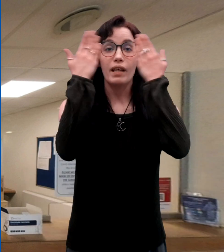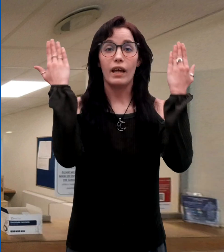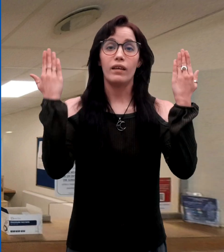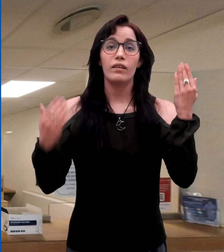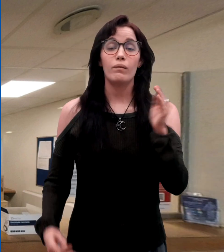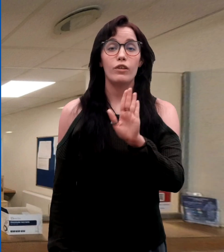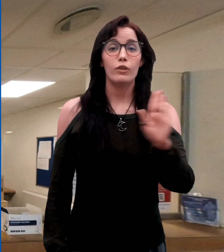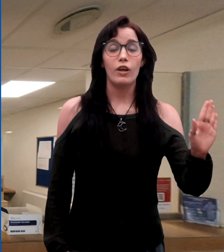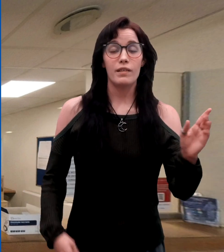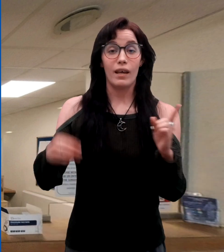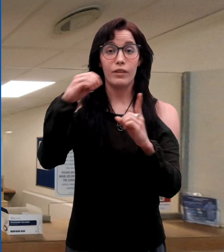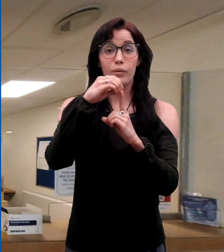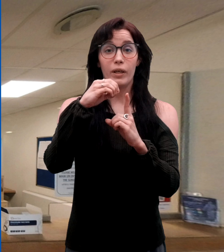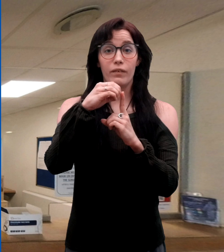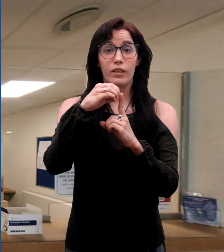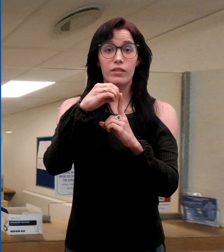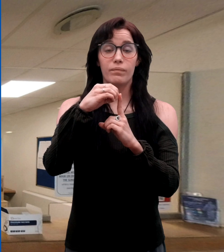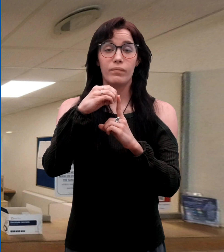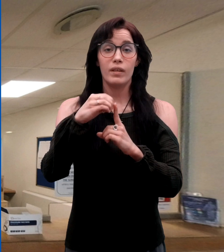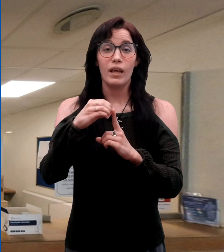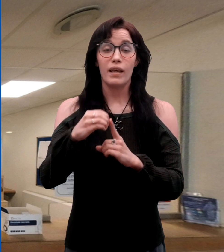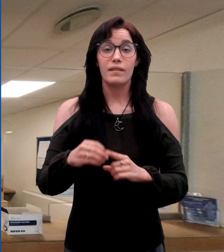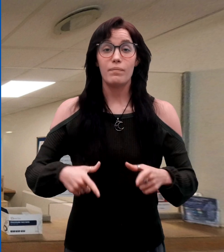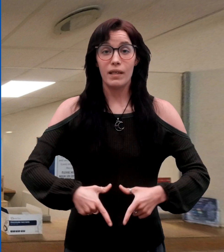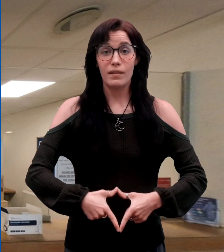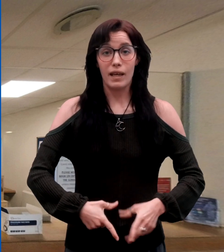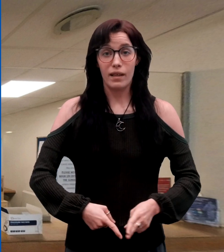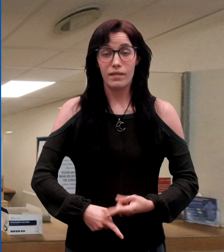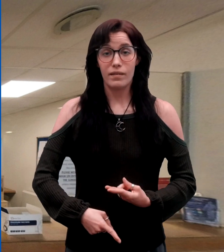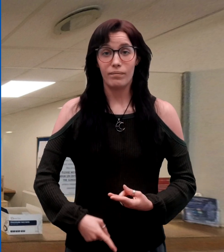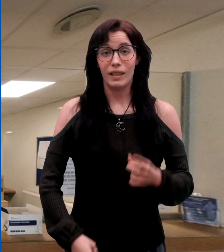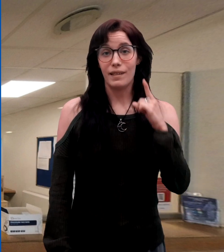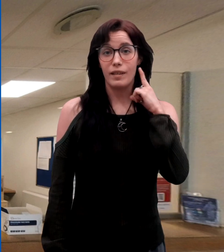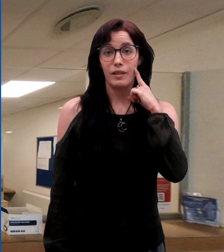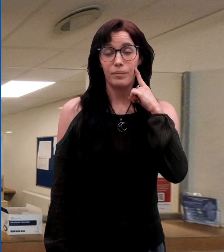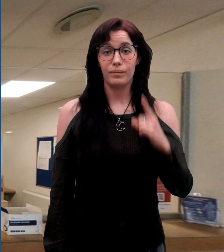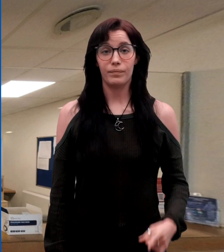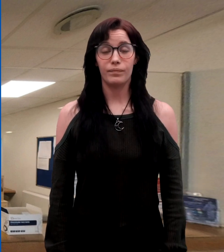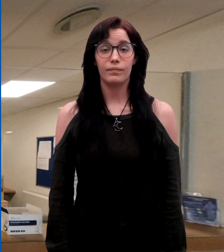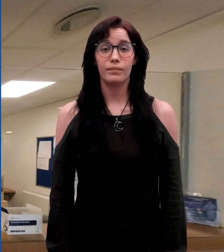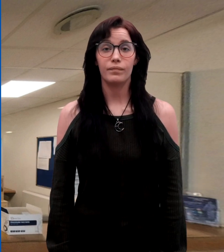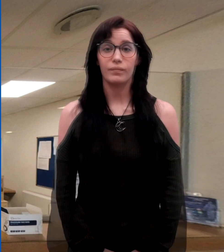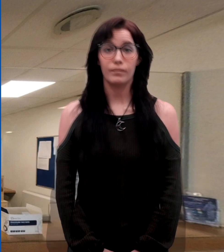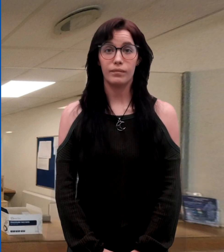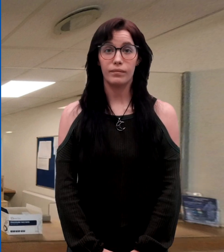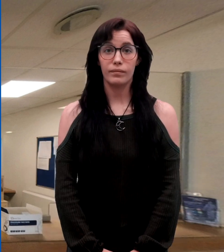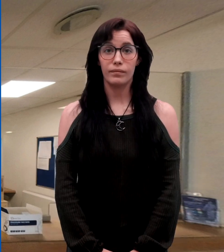Book a day when you are not having your period, as this makes the test easier.